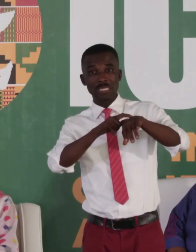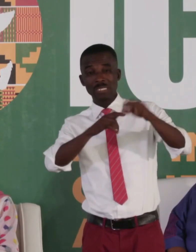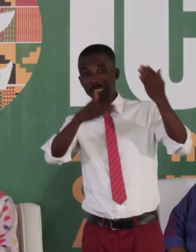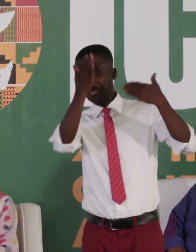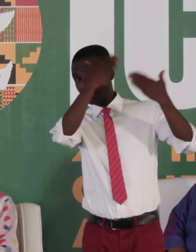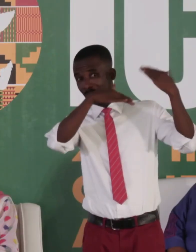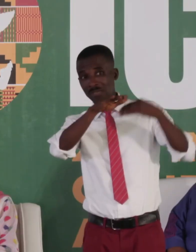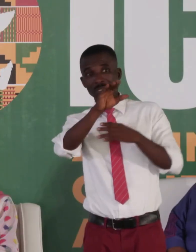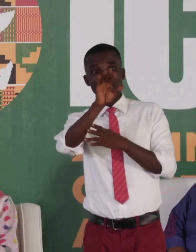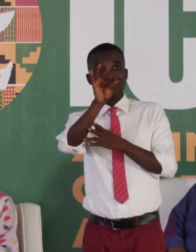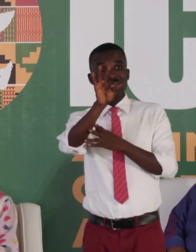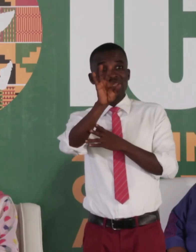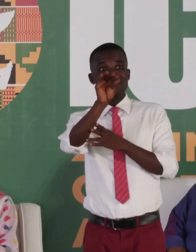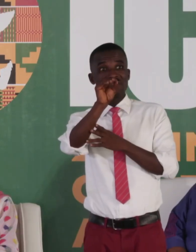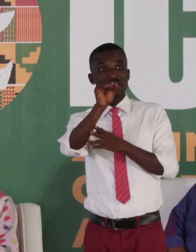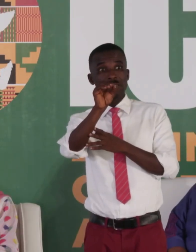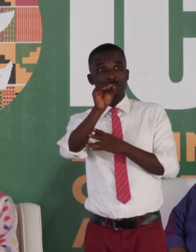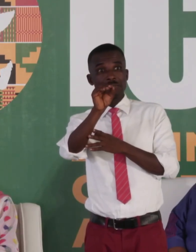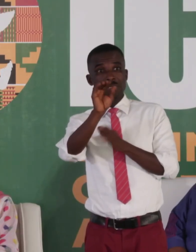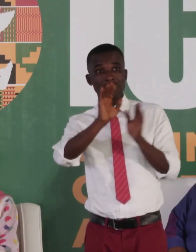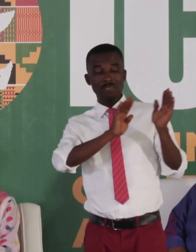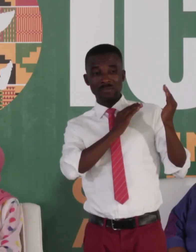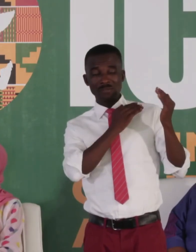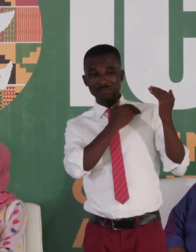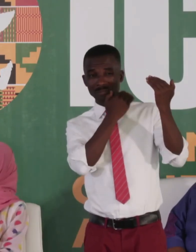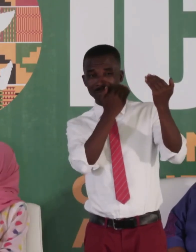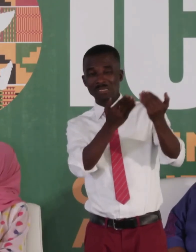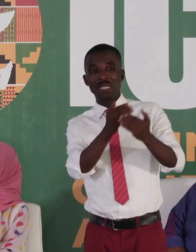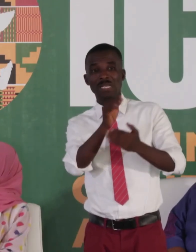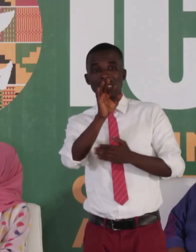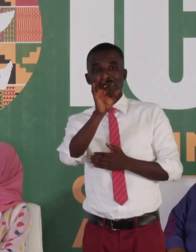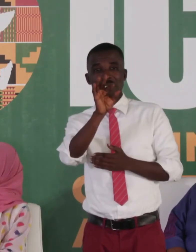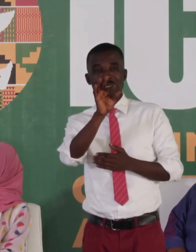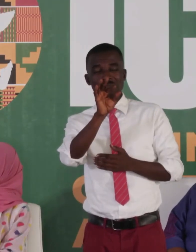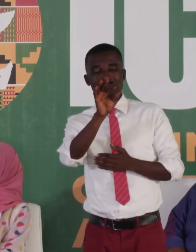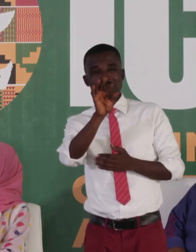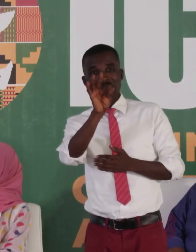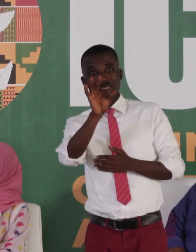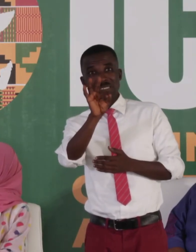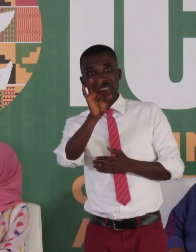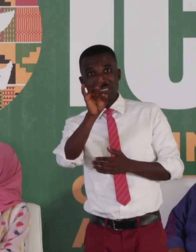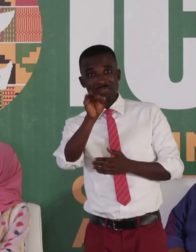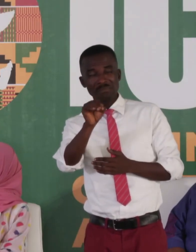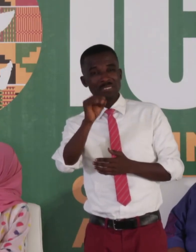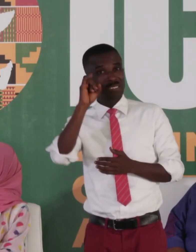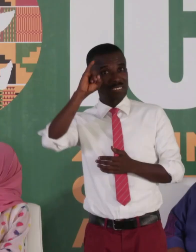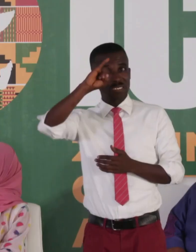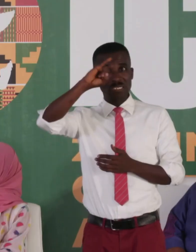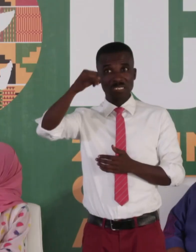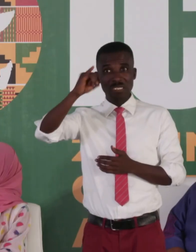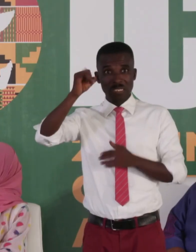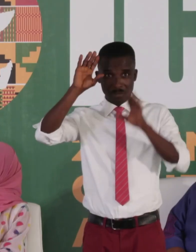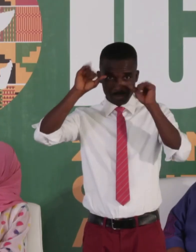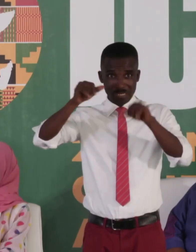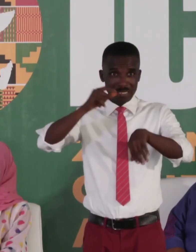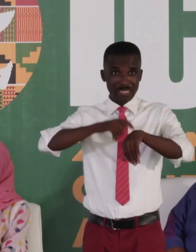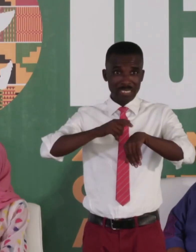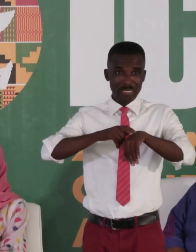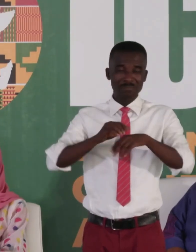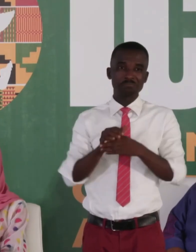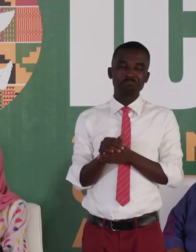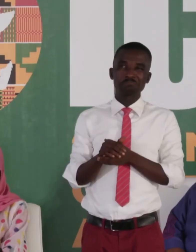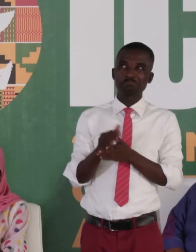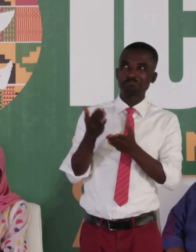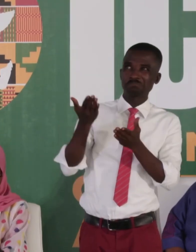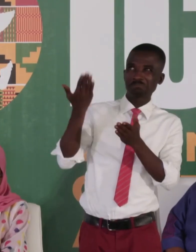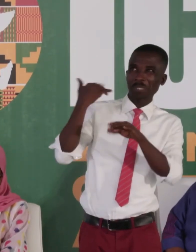1950s. And then in the 1980s, it flared up again under President Rawlings. Then in early 2000s